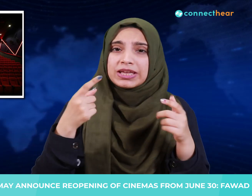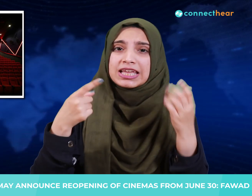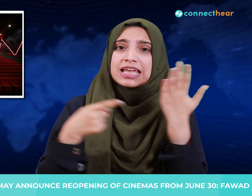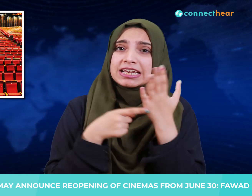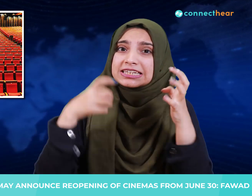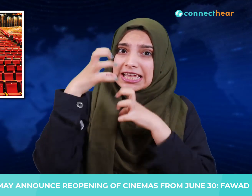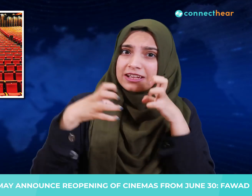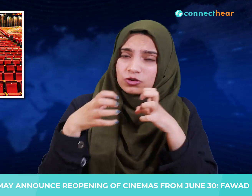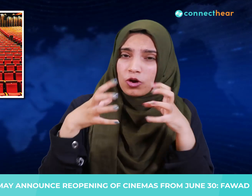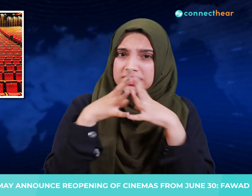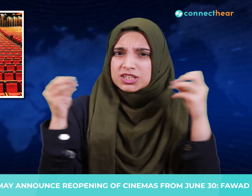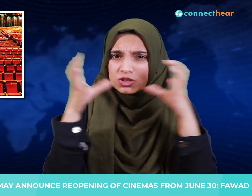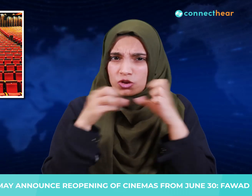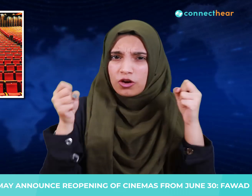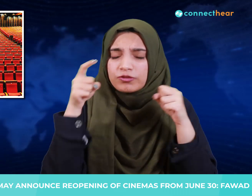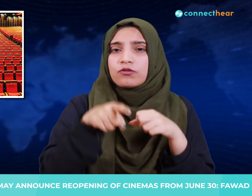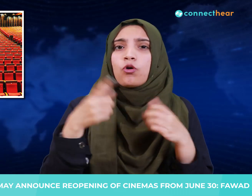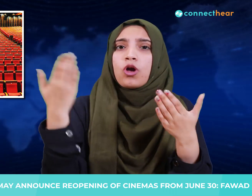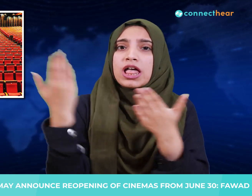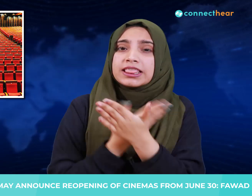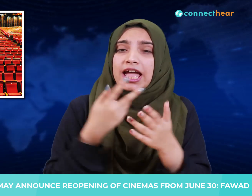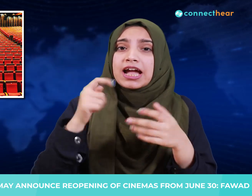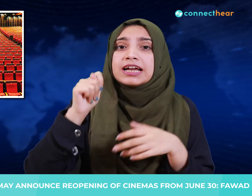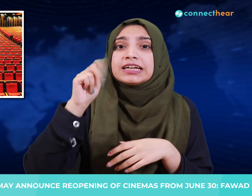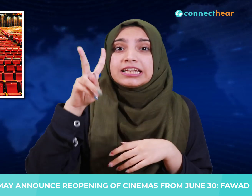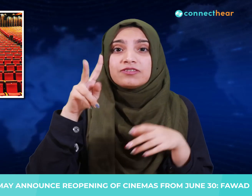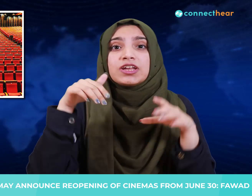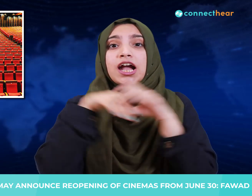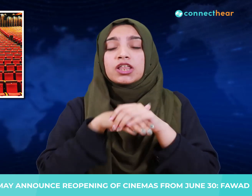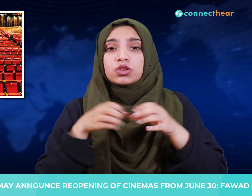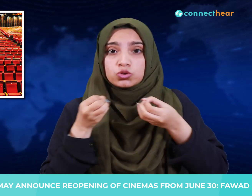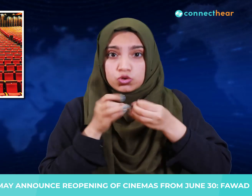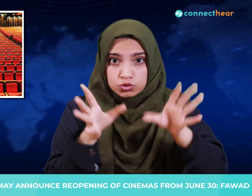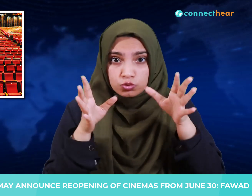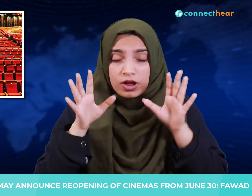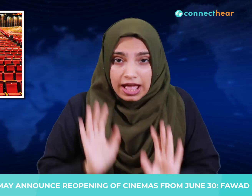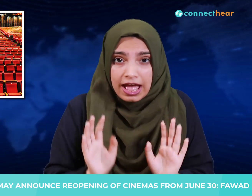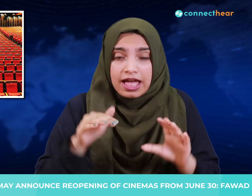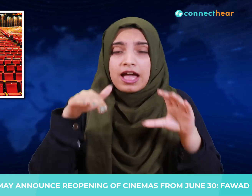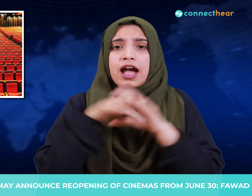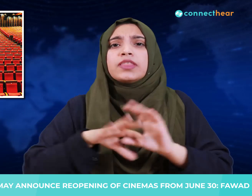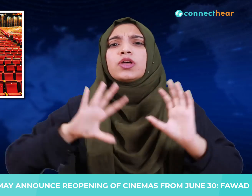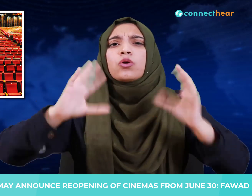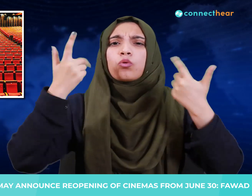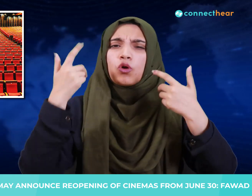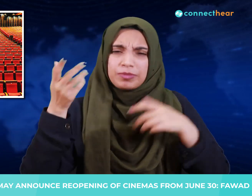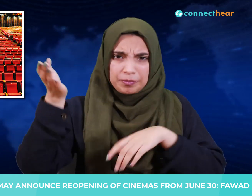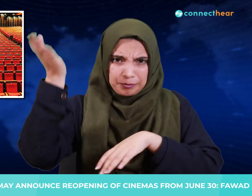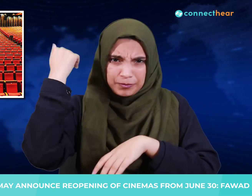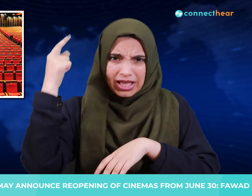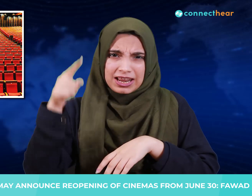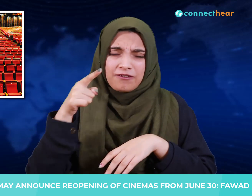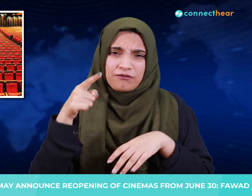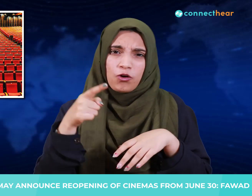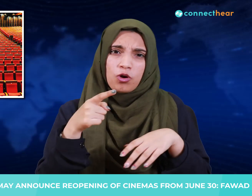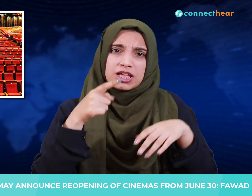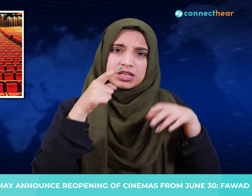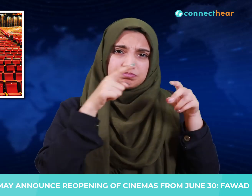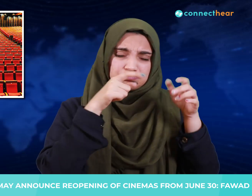policy. Moving our cable channels from the existing analog to the digital mode will ensure transparency